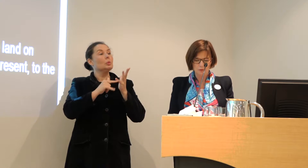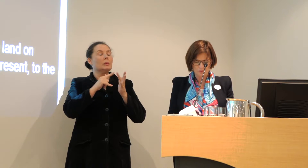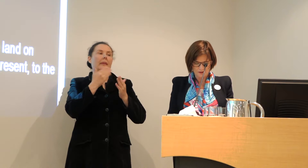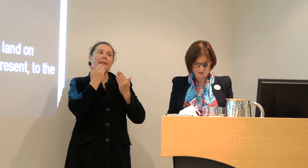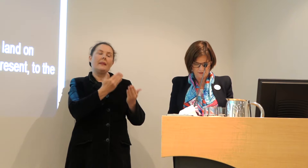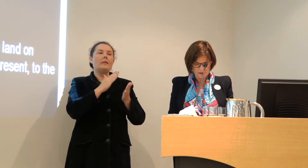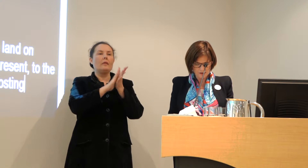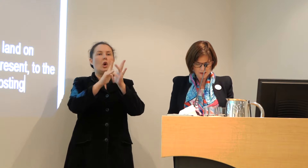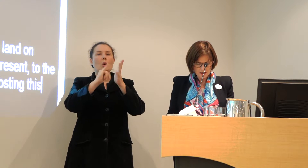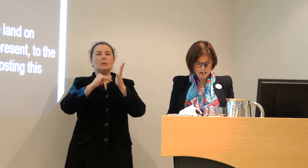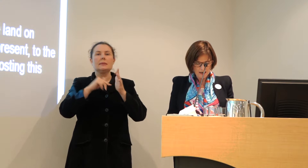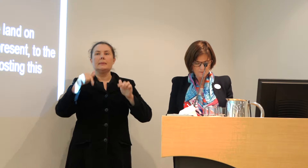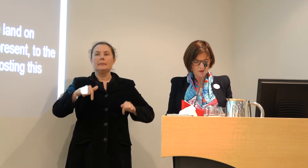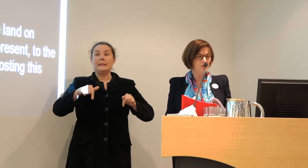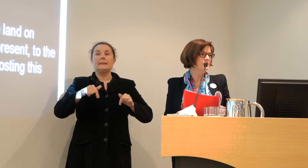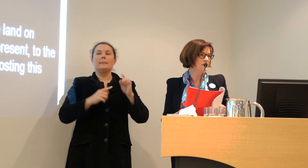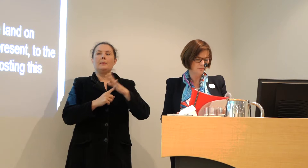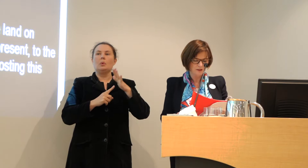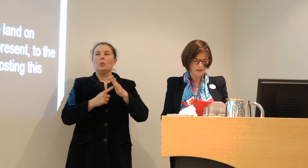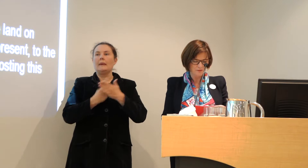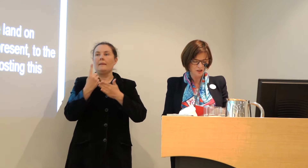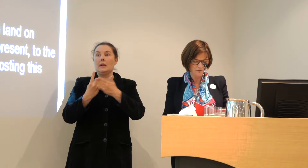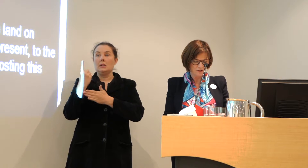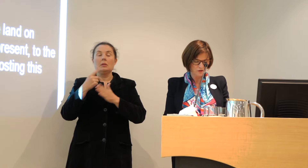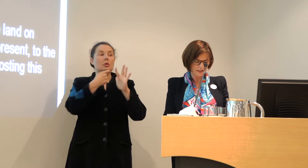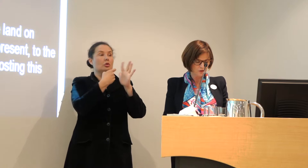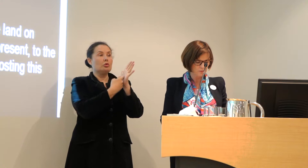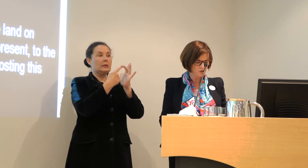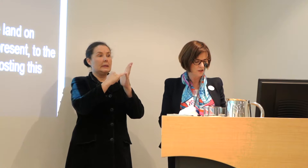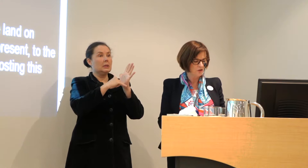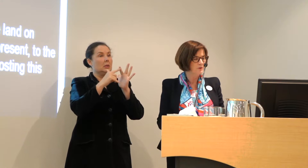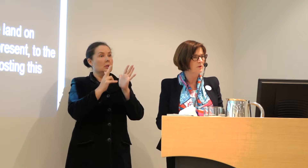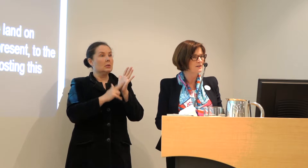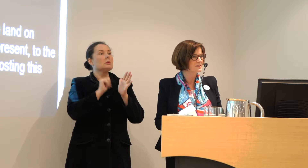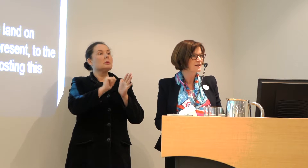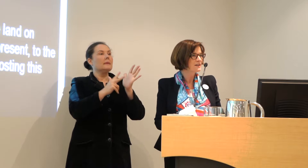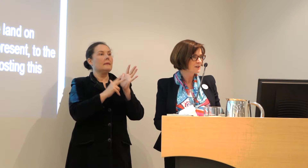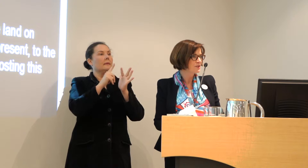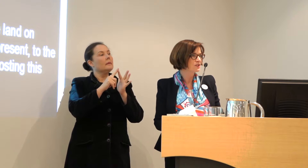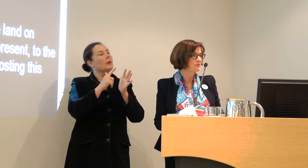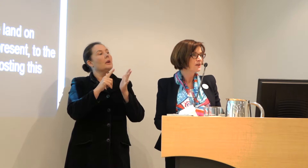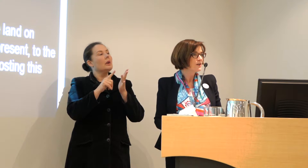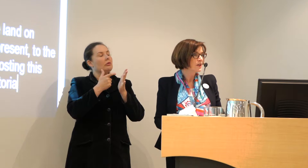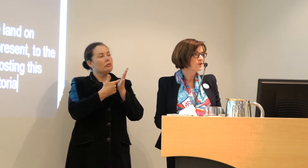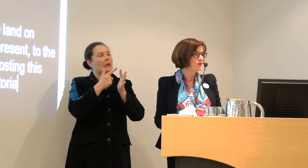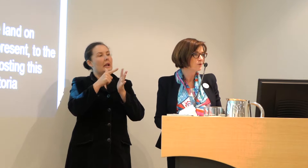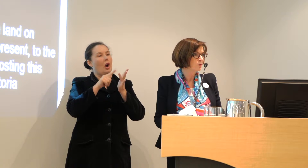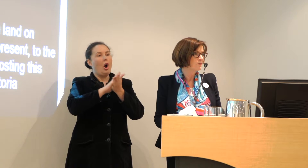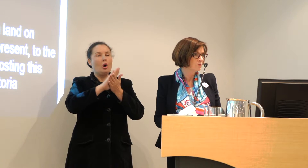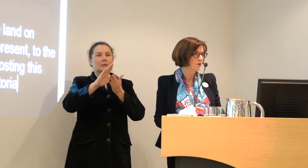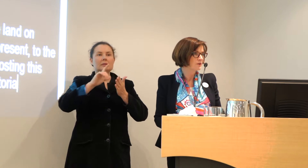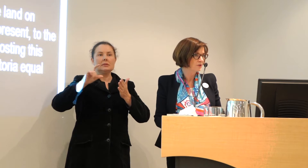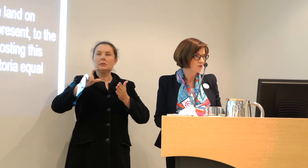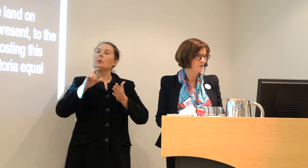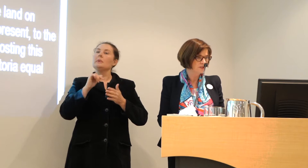really important event. To Kristen, the Commissioner, Victorian Equal Opportunity Human Rights Commission, thank you for all